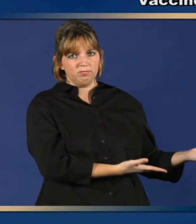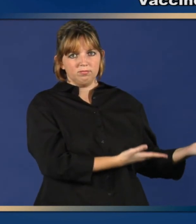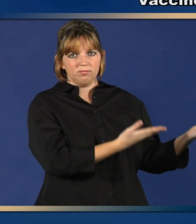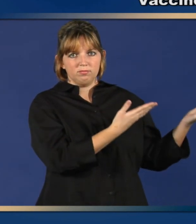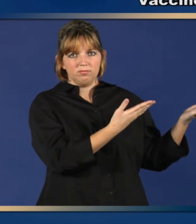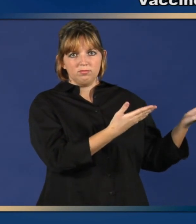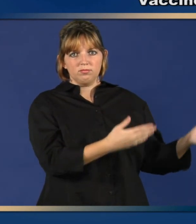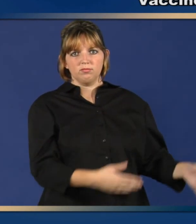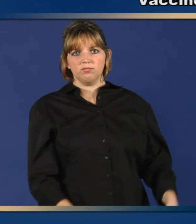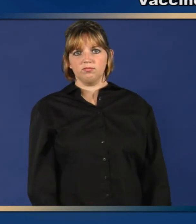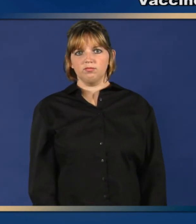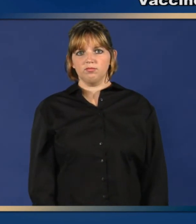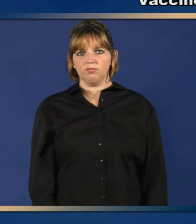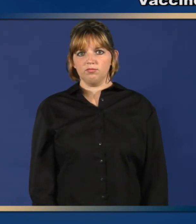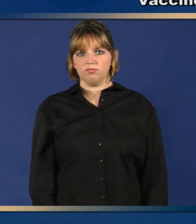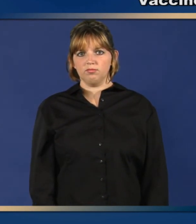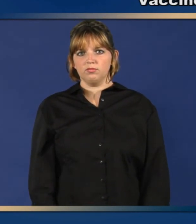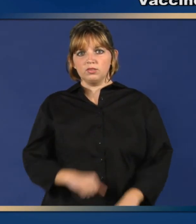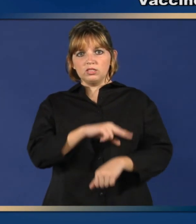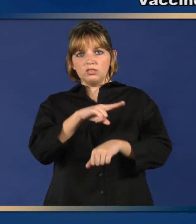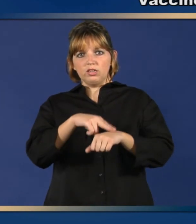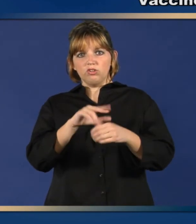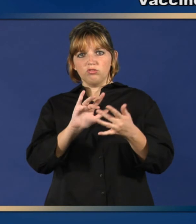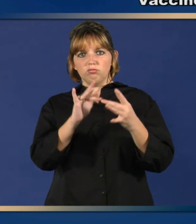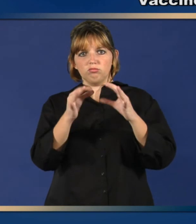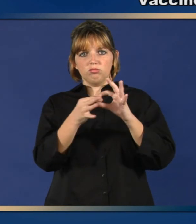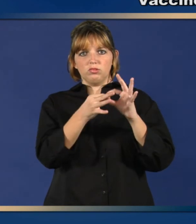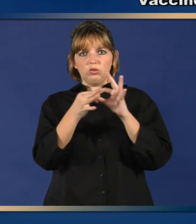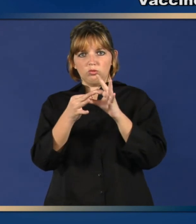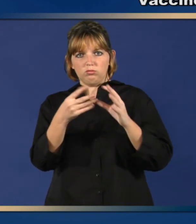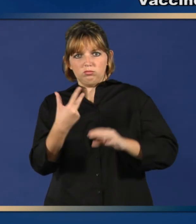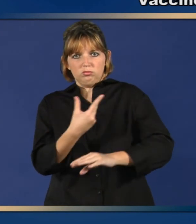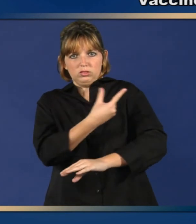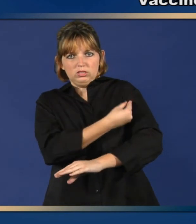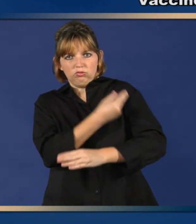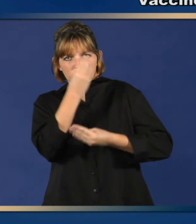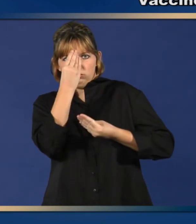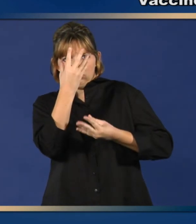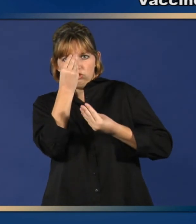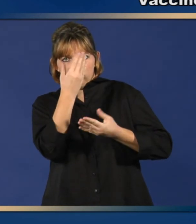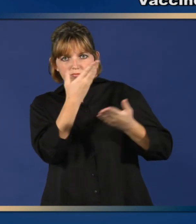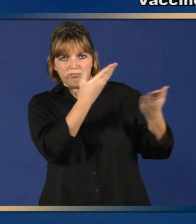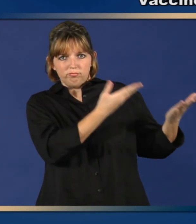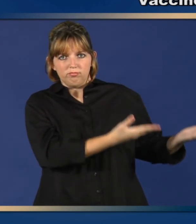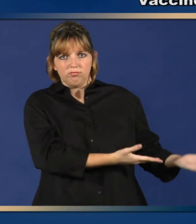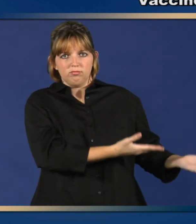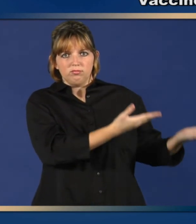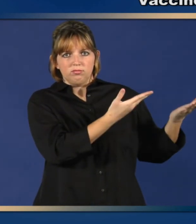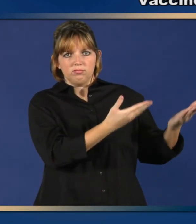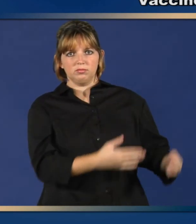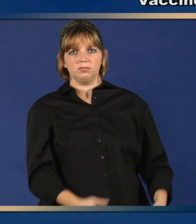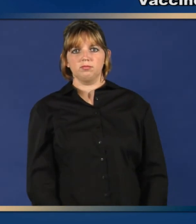Prevention www.cdc.gov